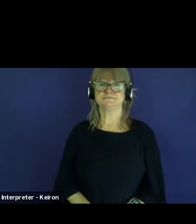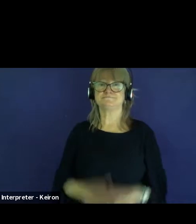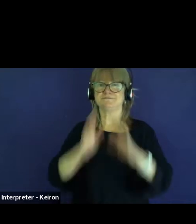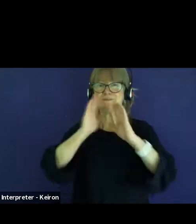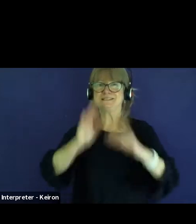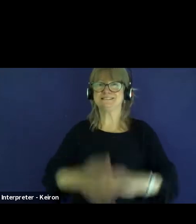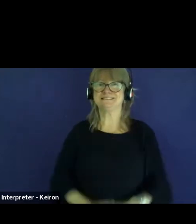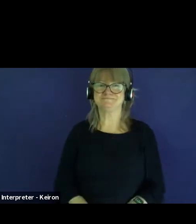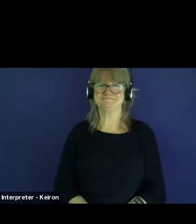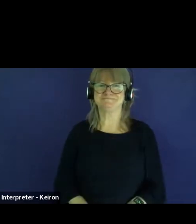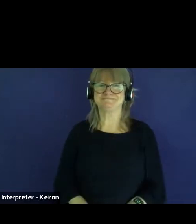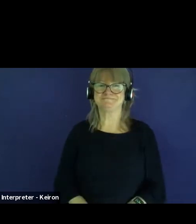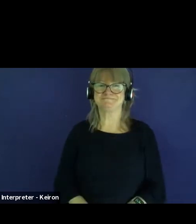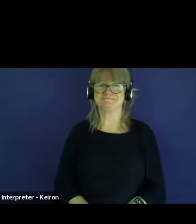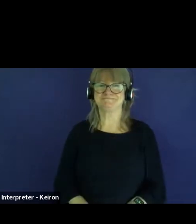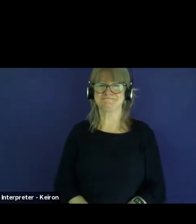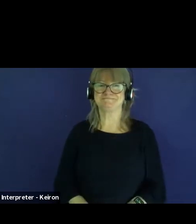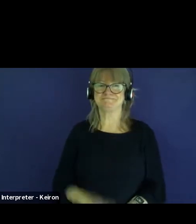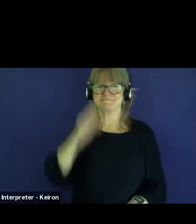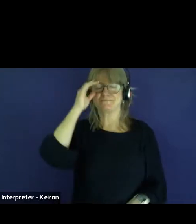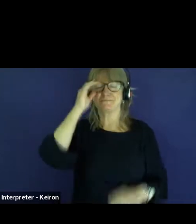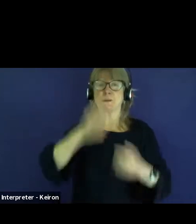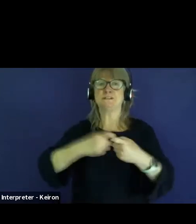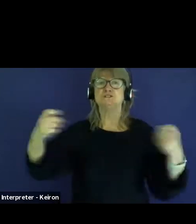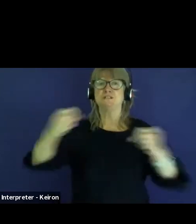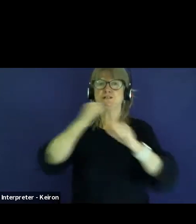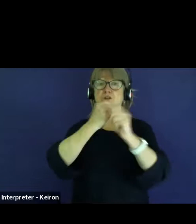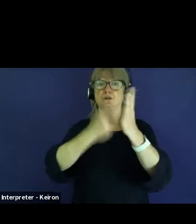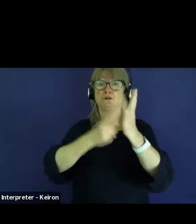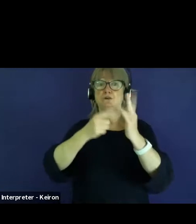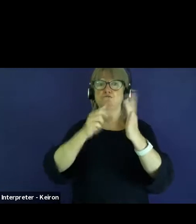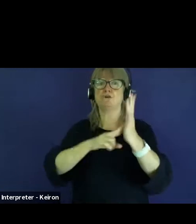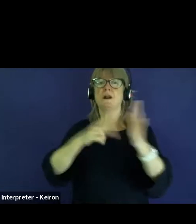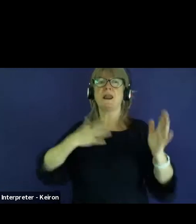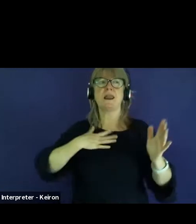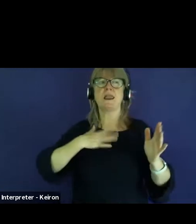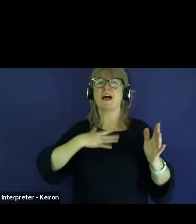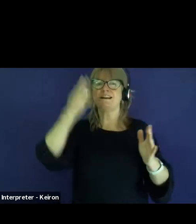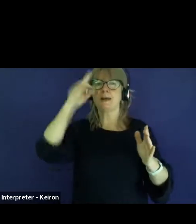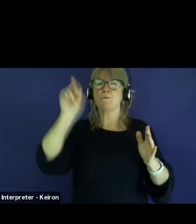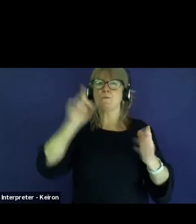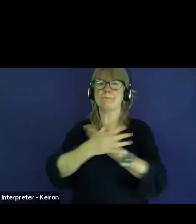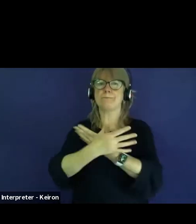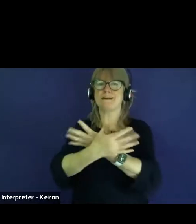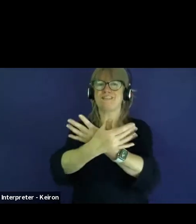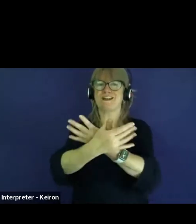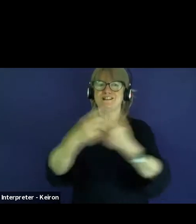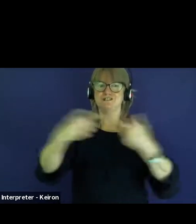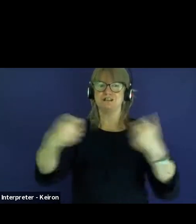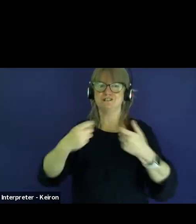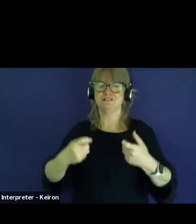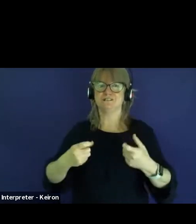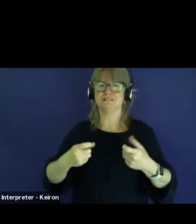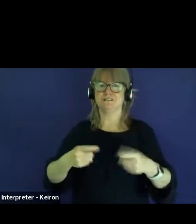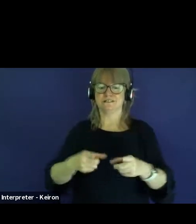Fantastic. Okay, let's stretch that groin out. I like to call this the butterfly stretch. So we're bringing our feet as close as we can